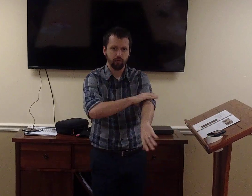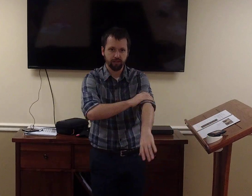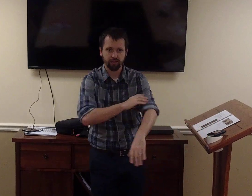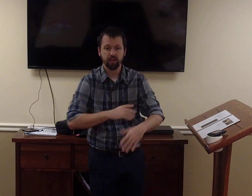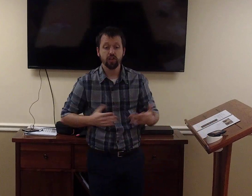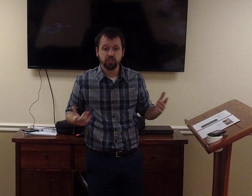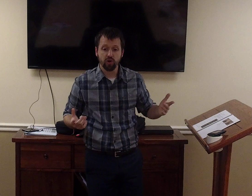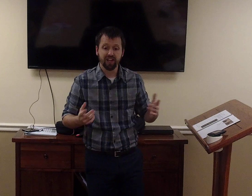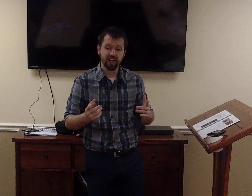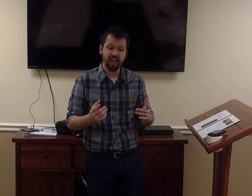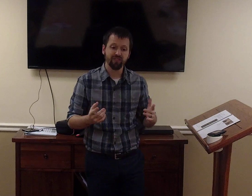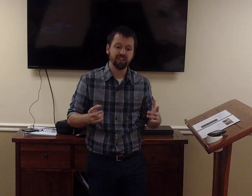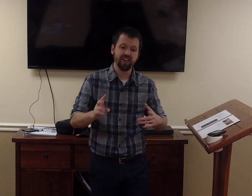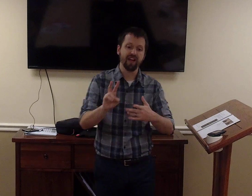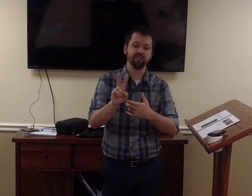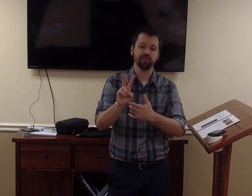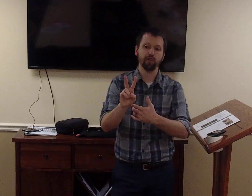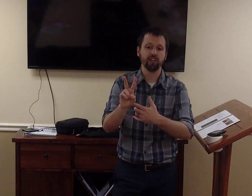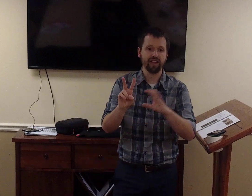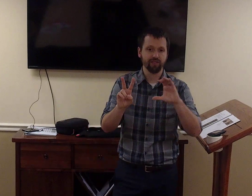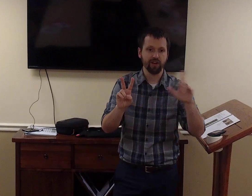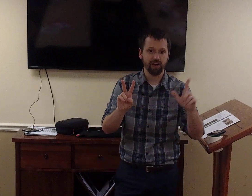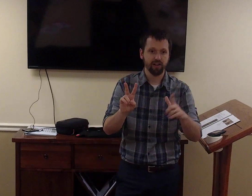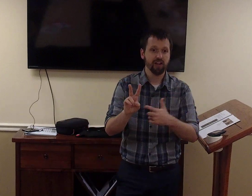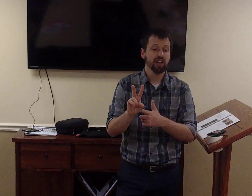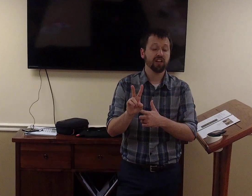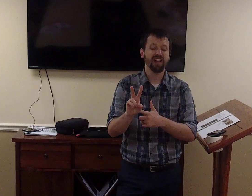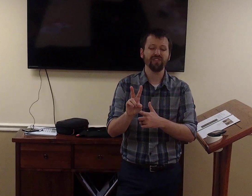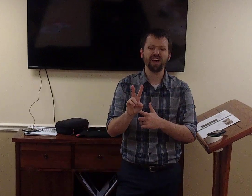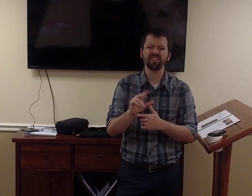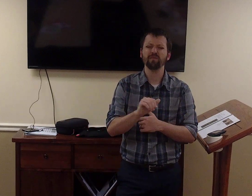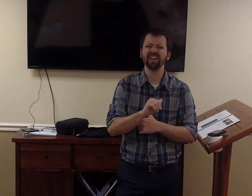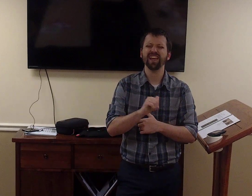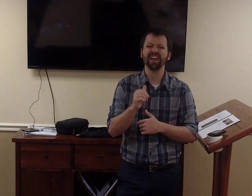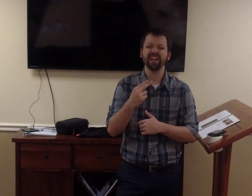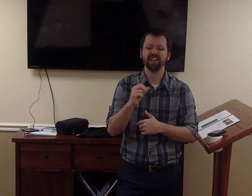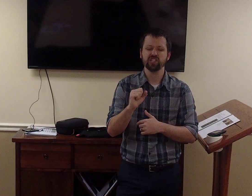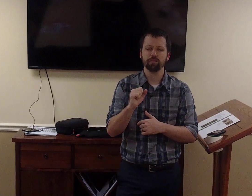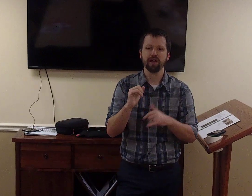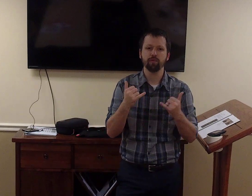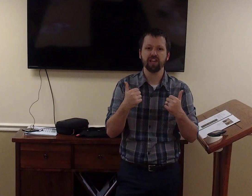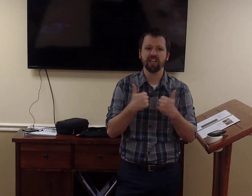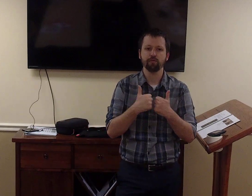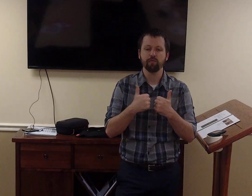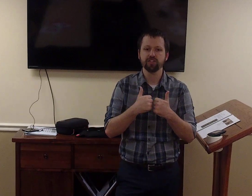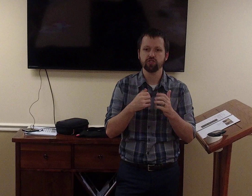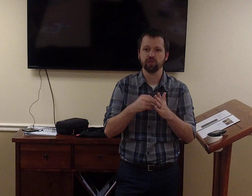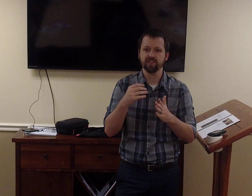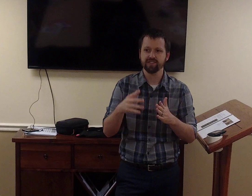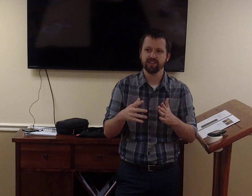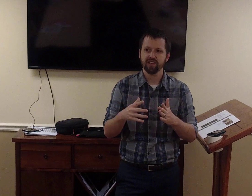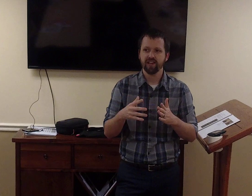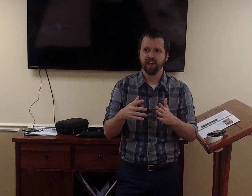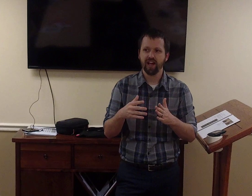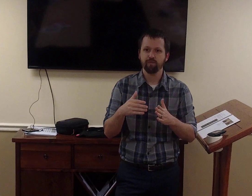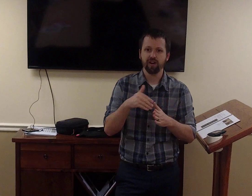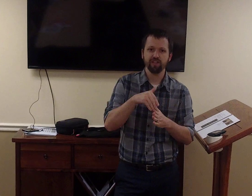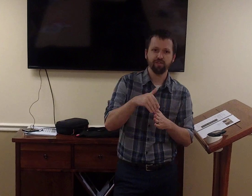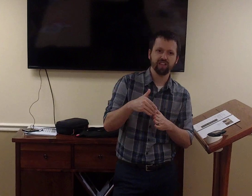with. So I could have, let's say I have this for a classifier. Classifiers can be any handshake. I play a game with my students. I've been on the fence